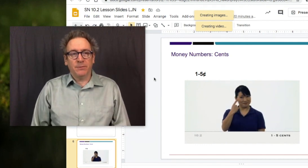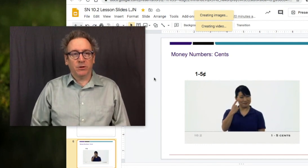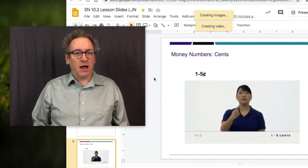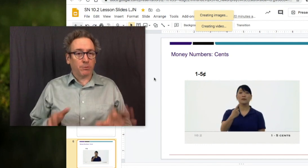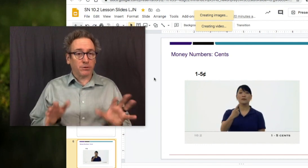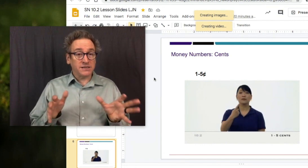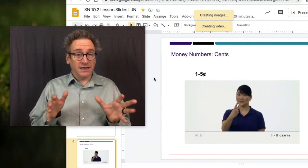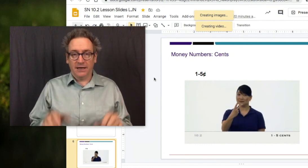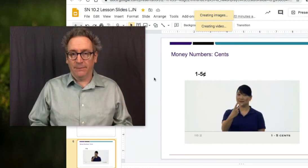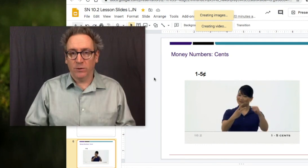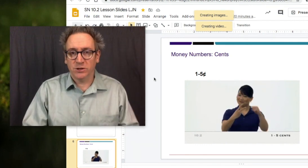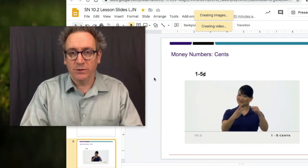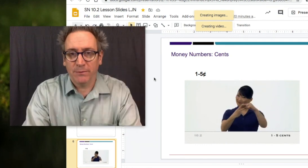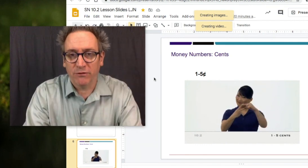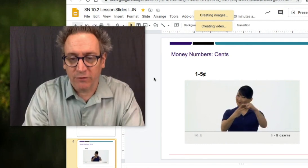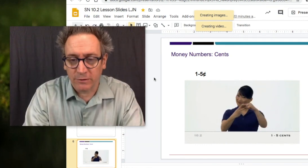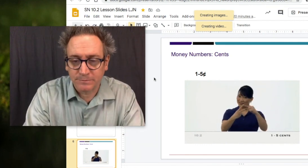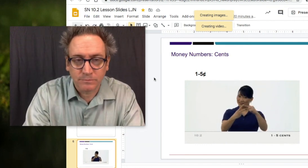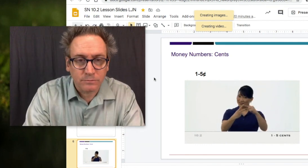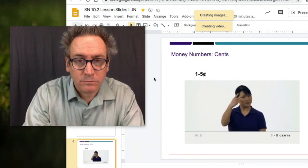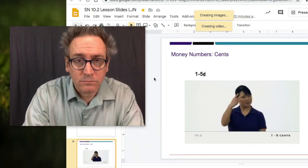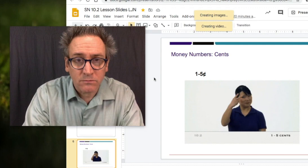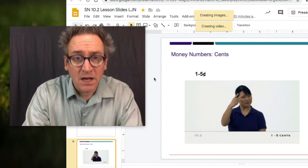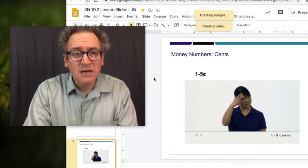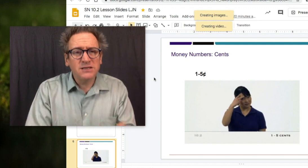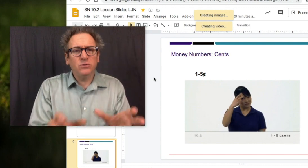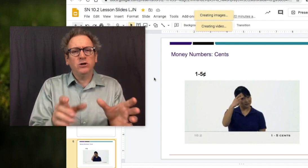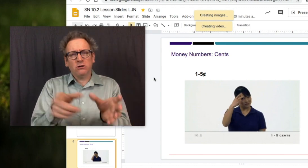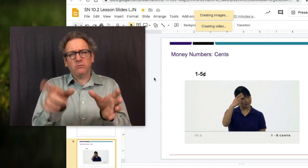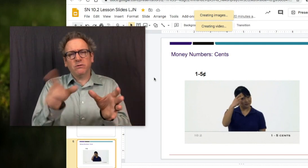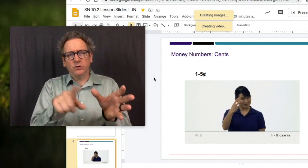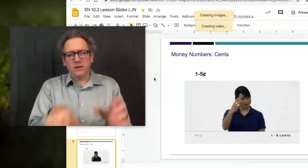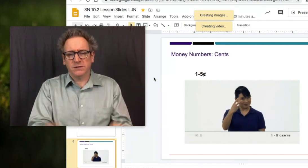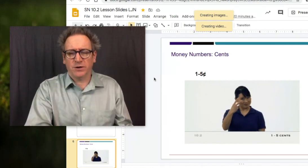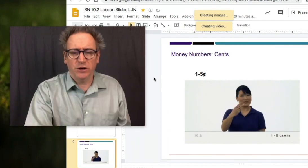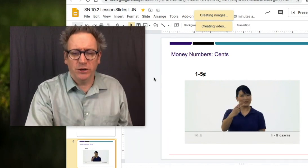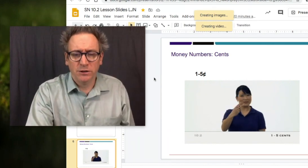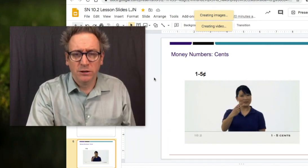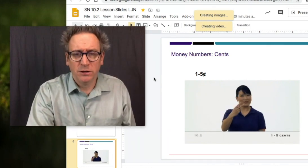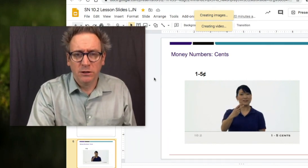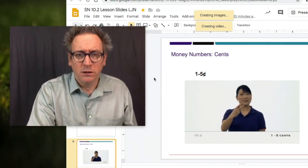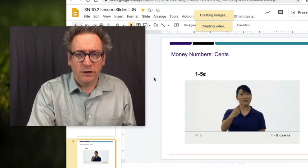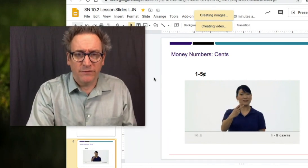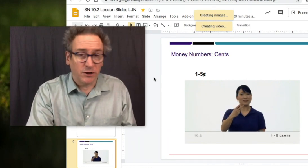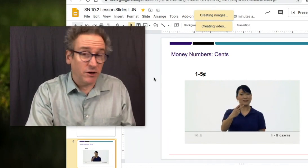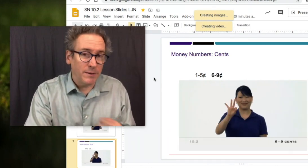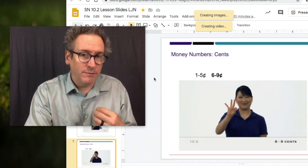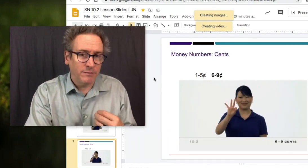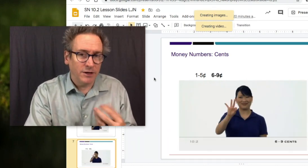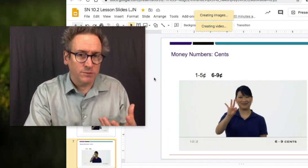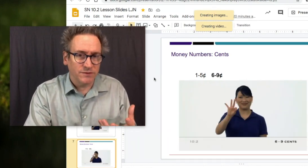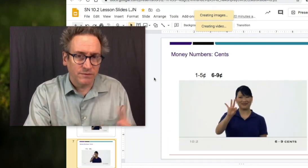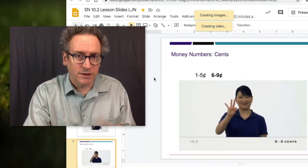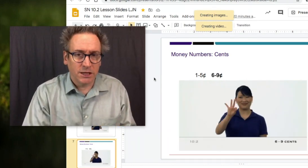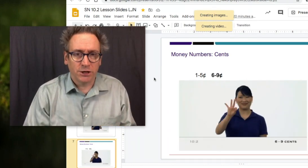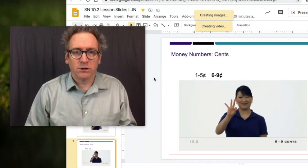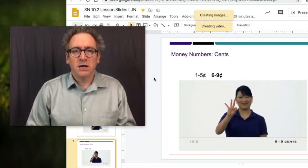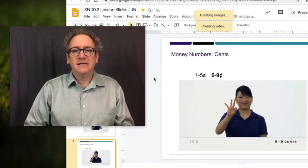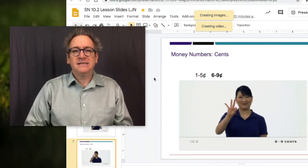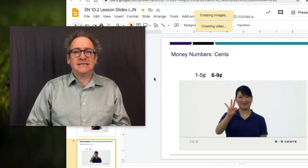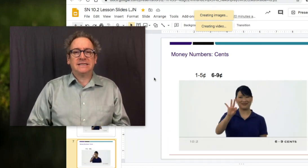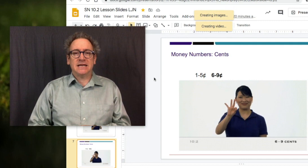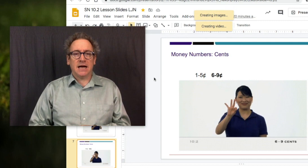Some people are persnickety about which one they prefer. So her review is pretty good. In terms of